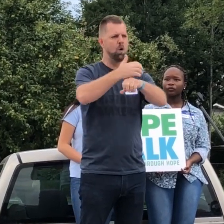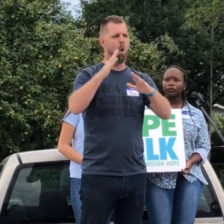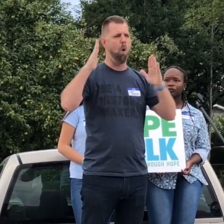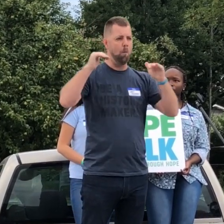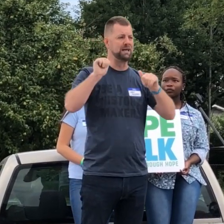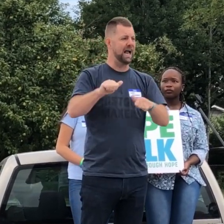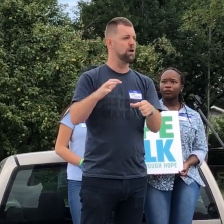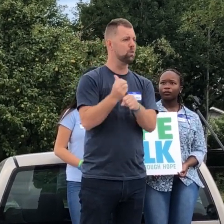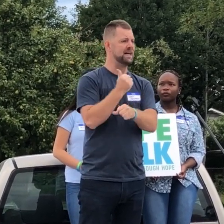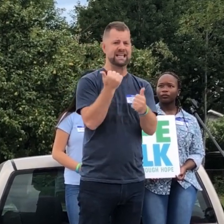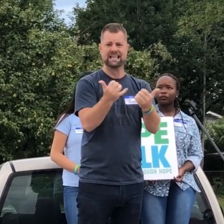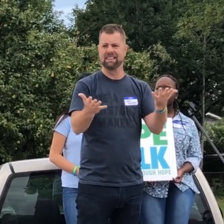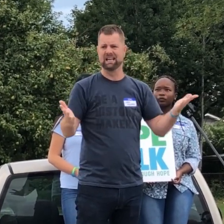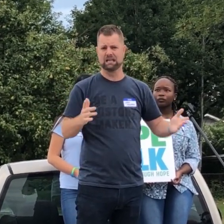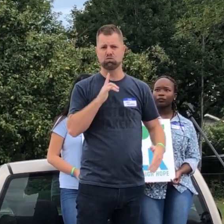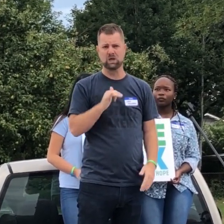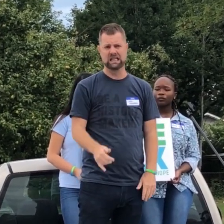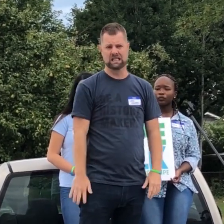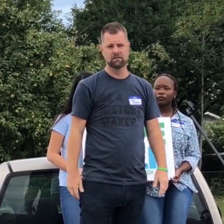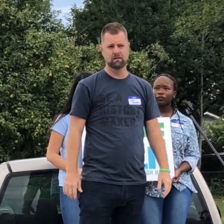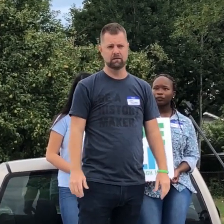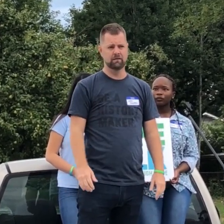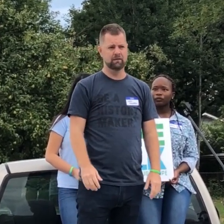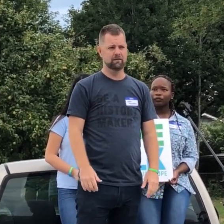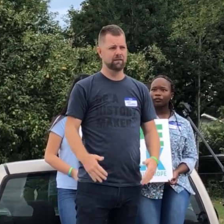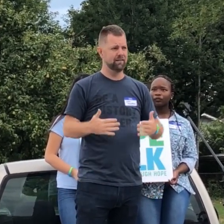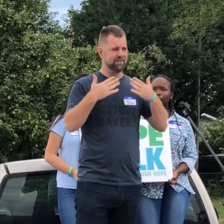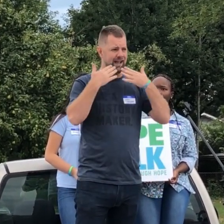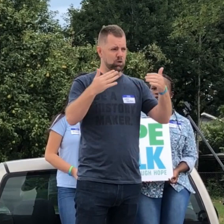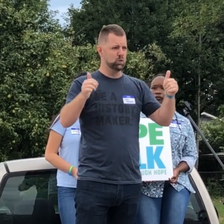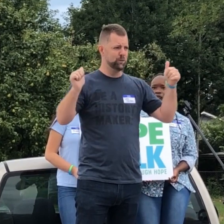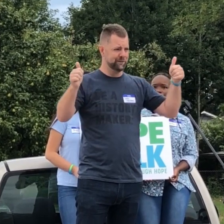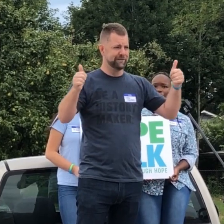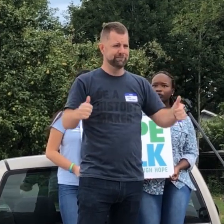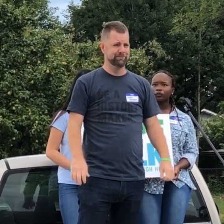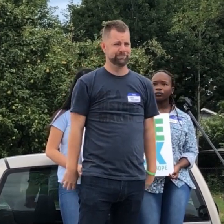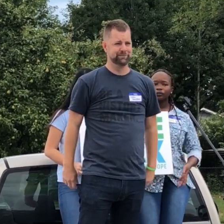doubt. I'm trying to set up hope that we can win and do anything. Thank you.